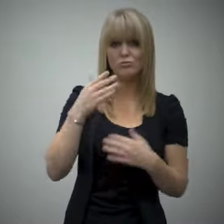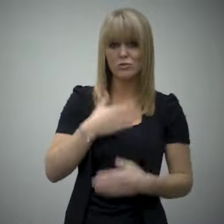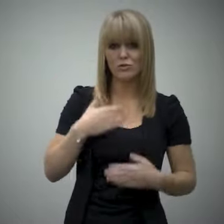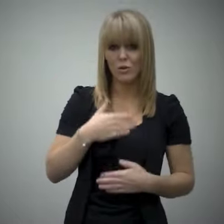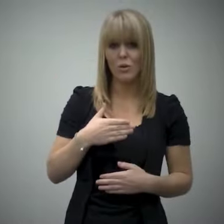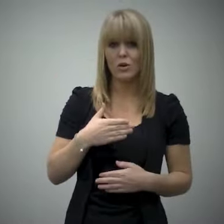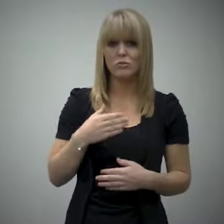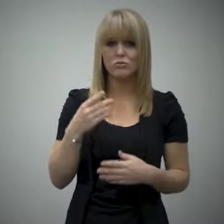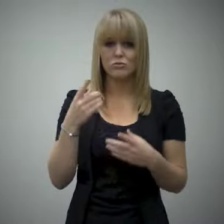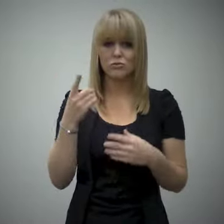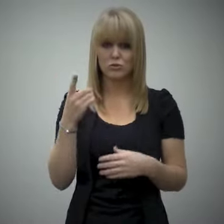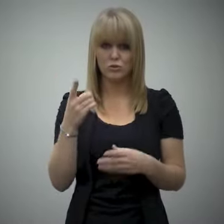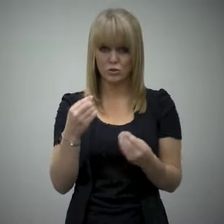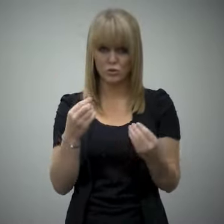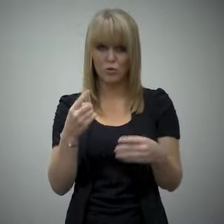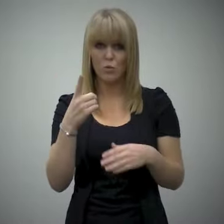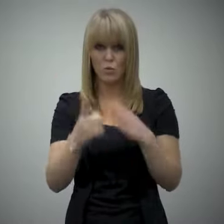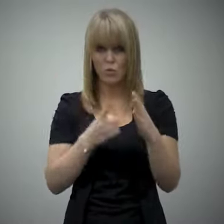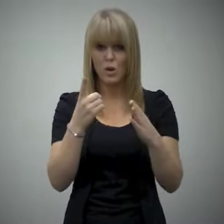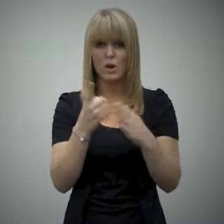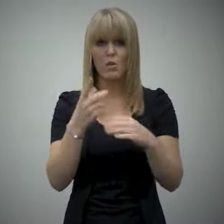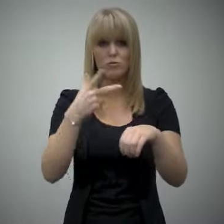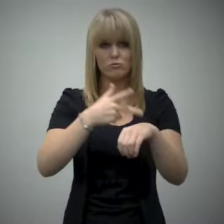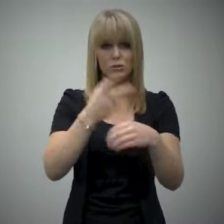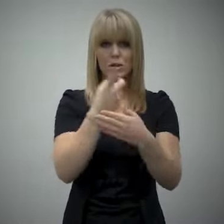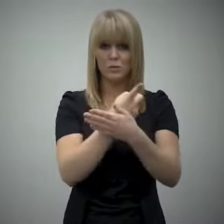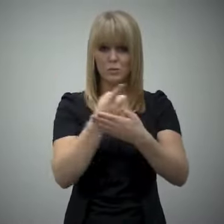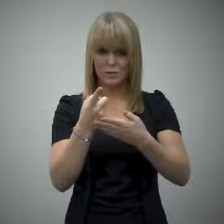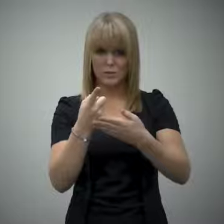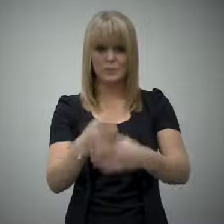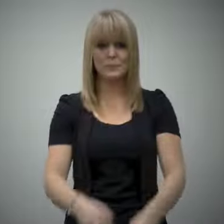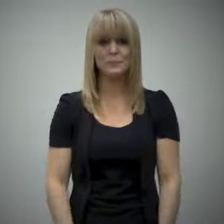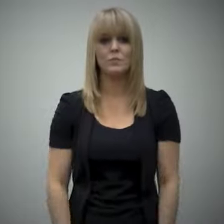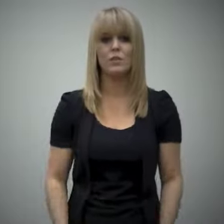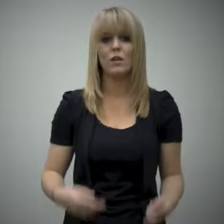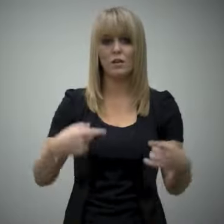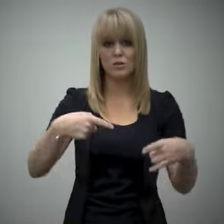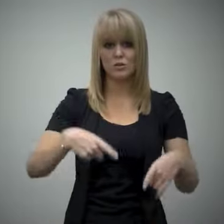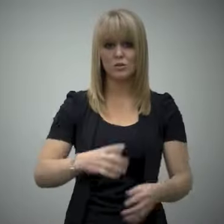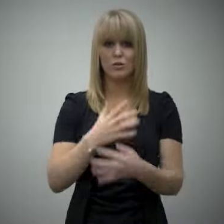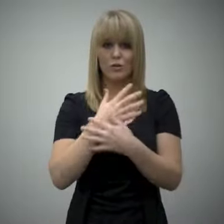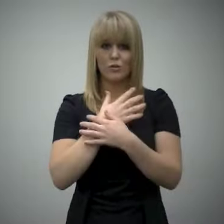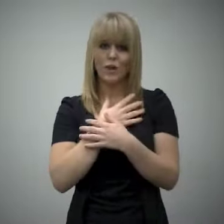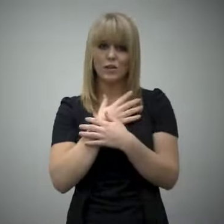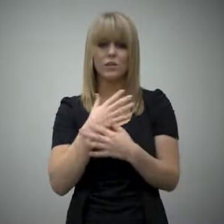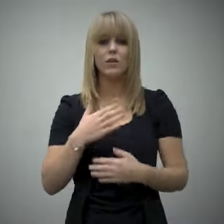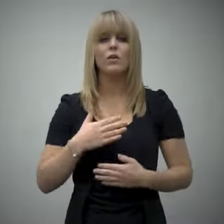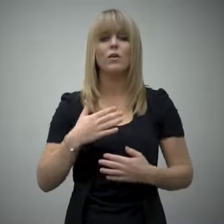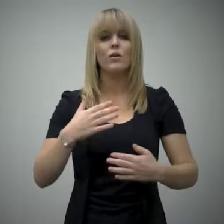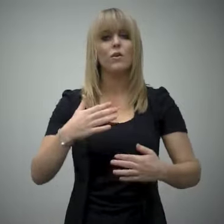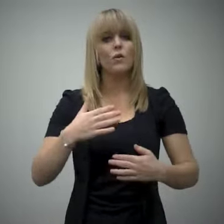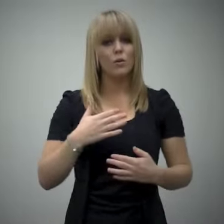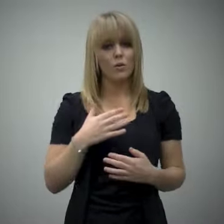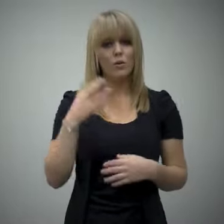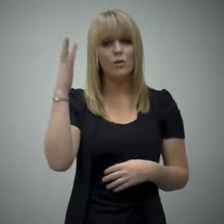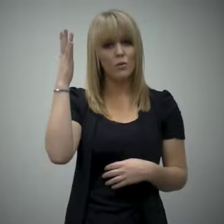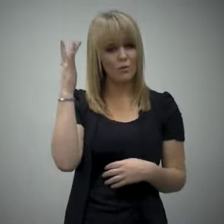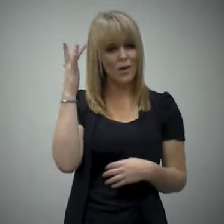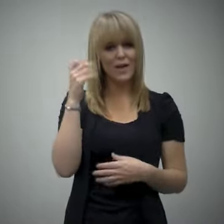exercise at least 3 times a week for an hour a day. Breathe deeply during pauses and in your rest periods to increase circulation and